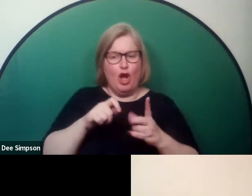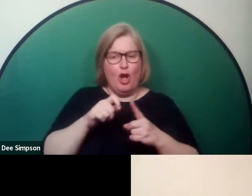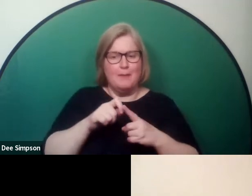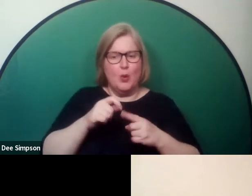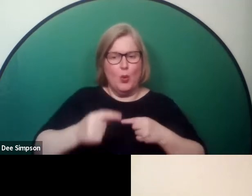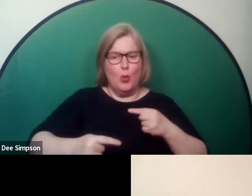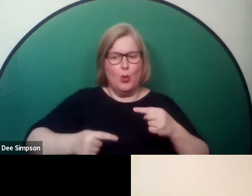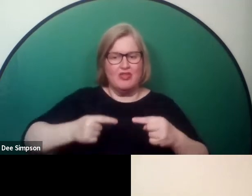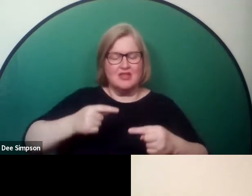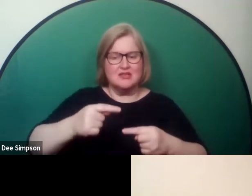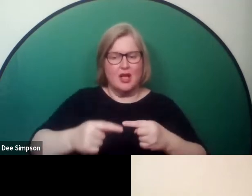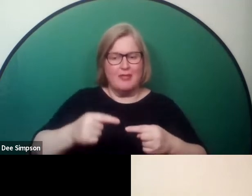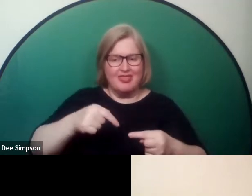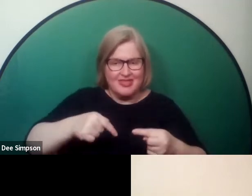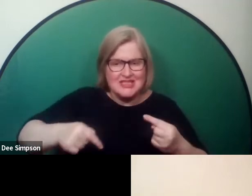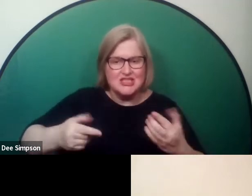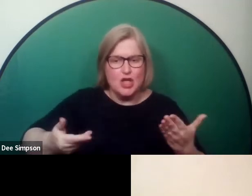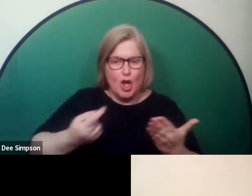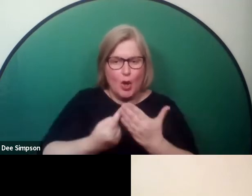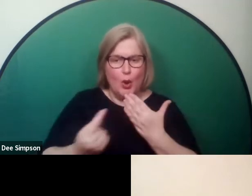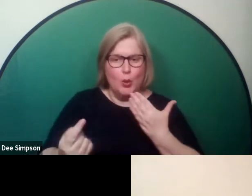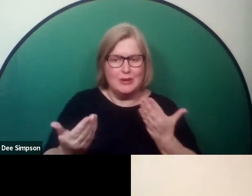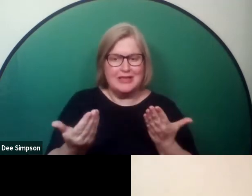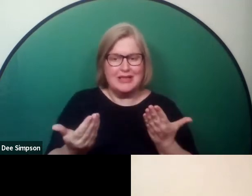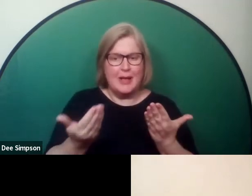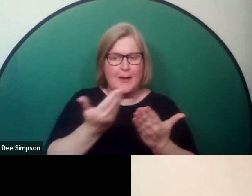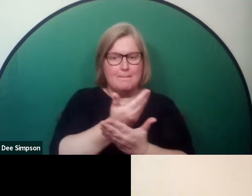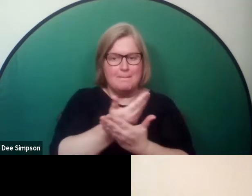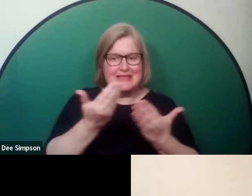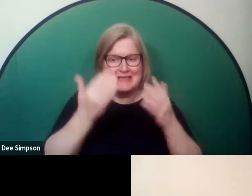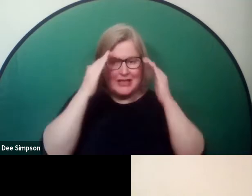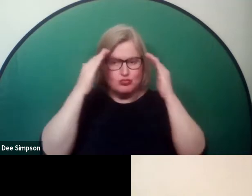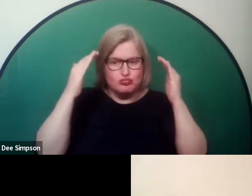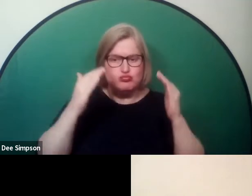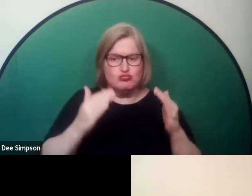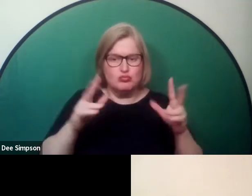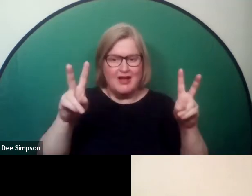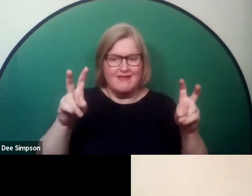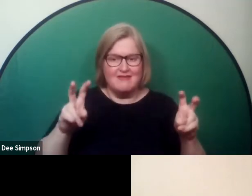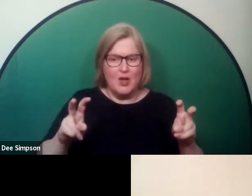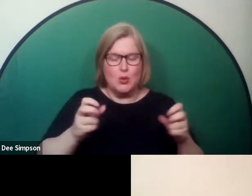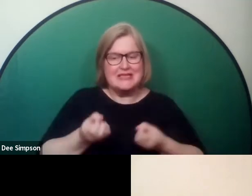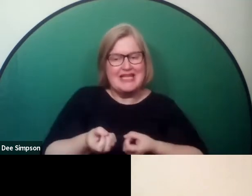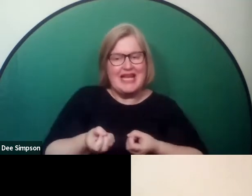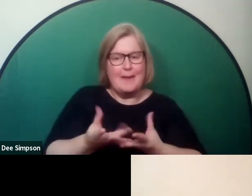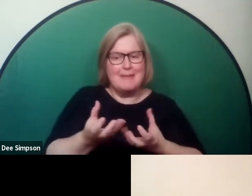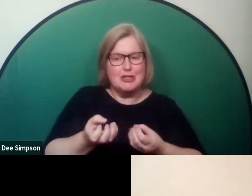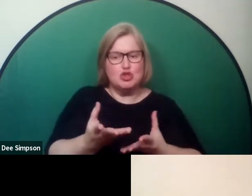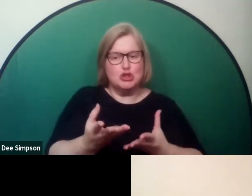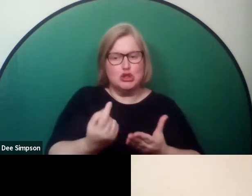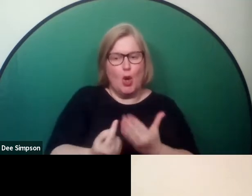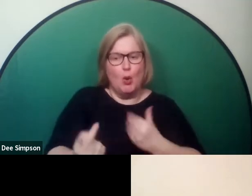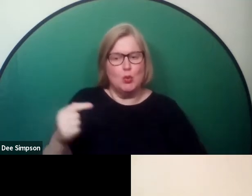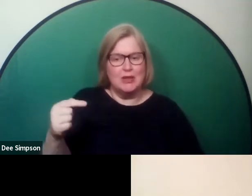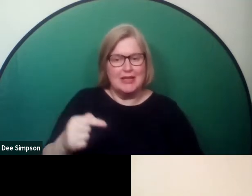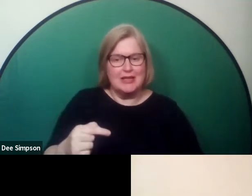is only mitigation. We are talking about emissions. So, there are certain ideas and mindsets that are there,